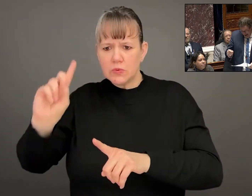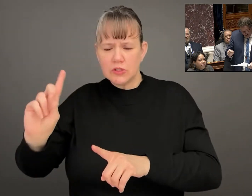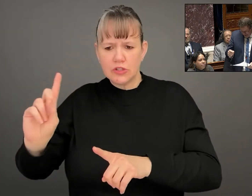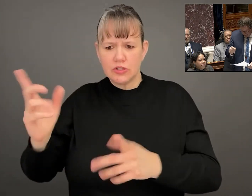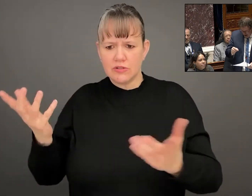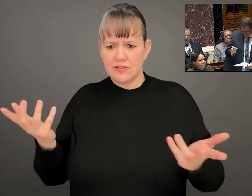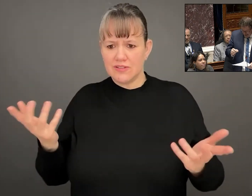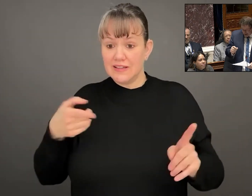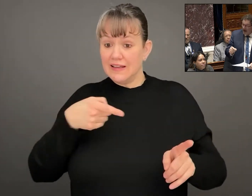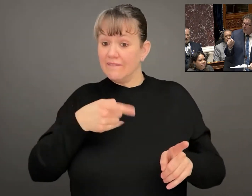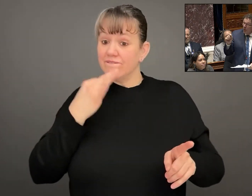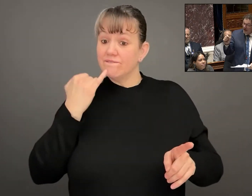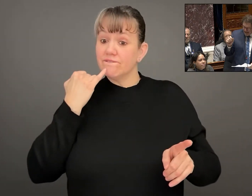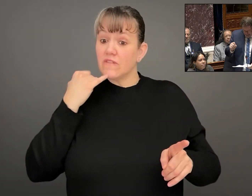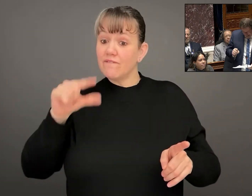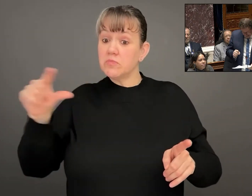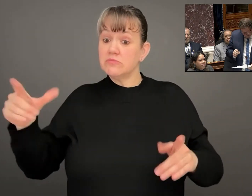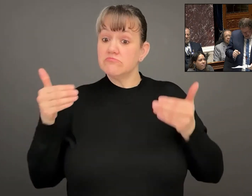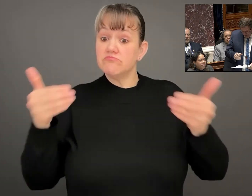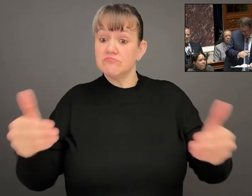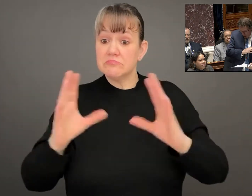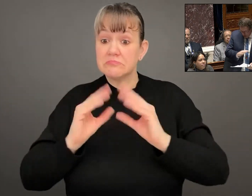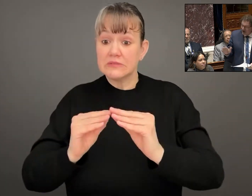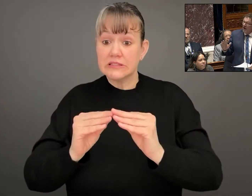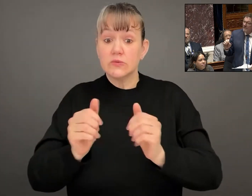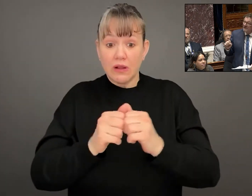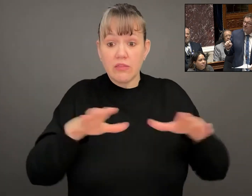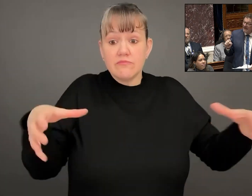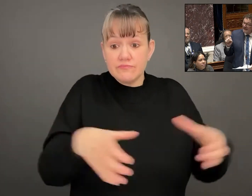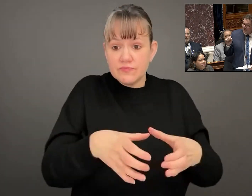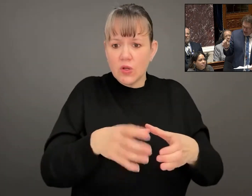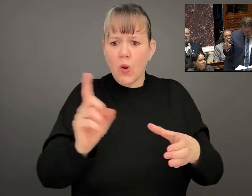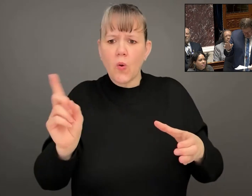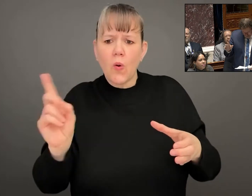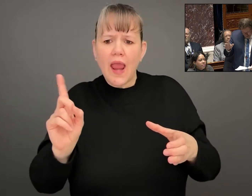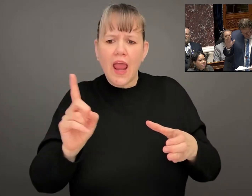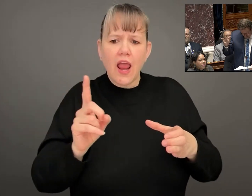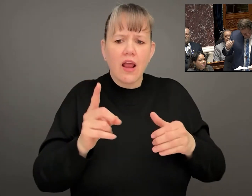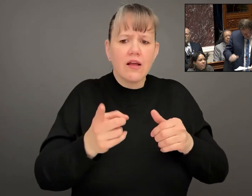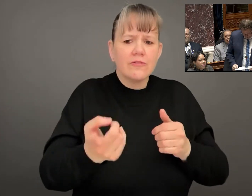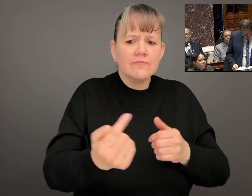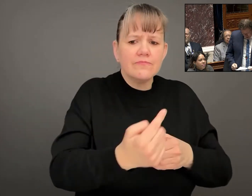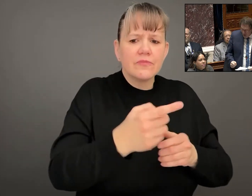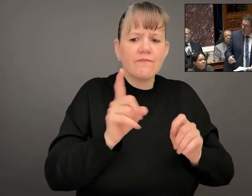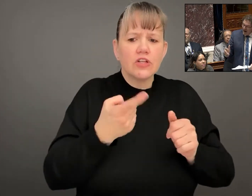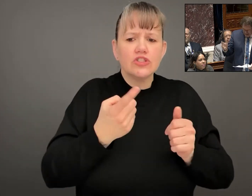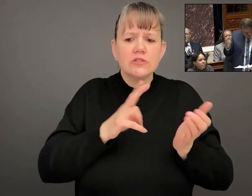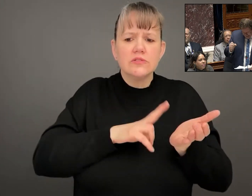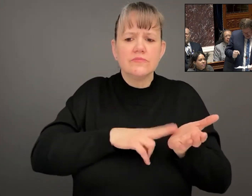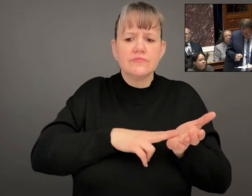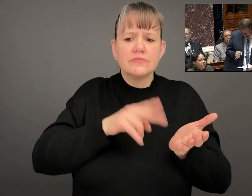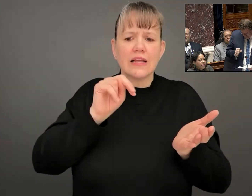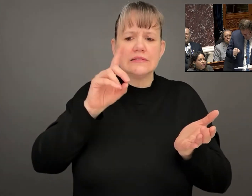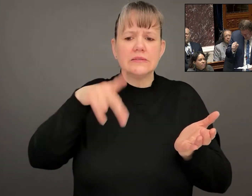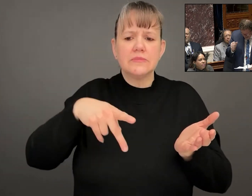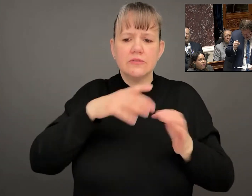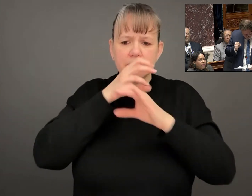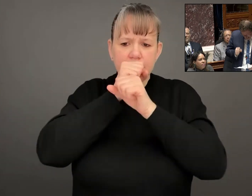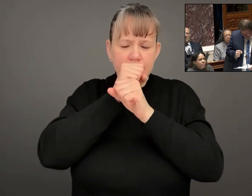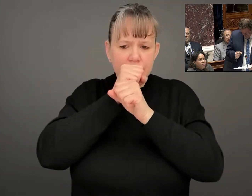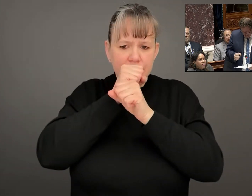In fact, this government has signed more NDAs than all the governments in BC's history. Mr. Speaker, why is the NDP